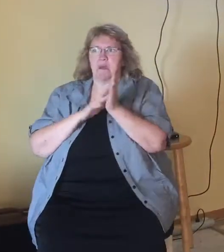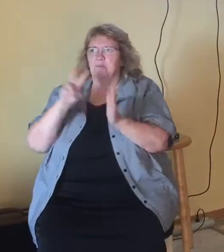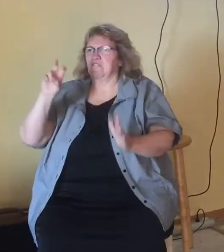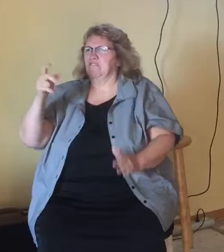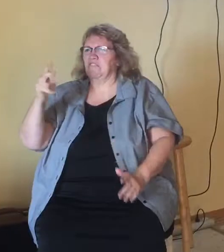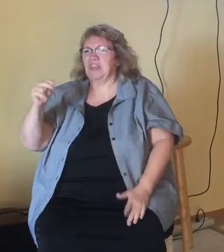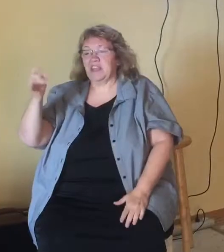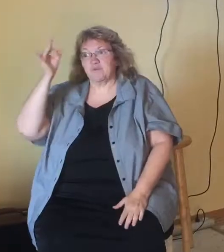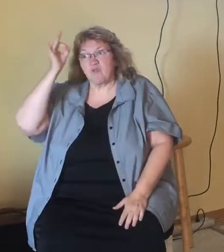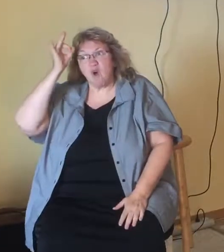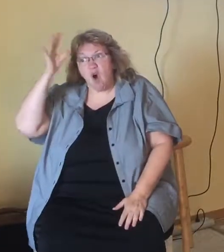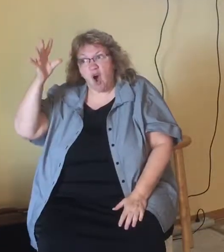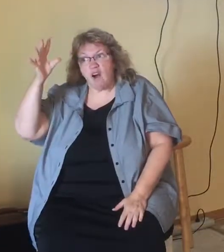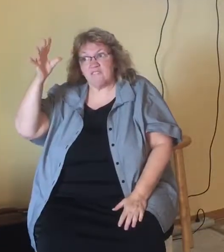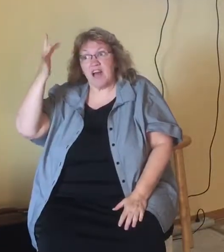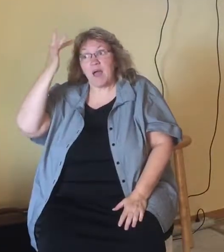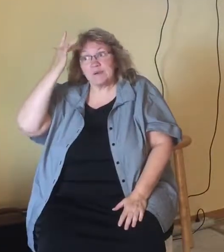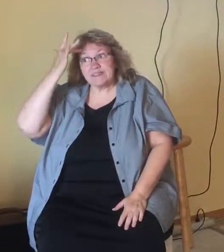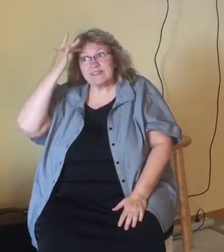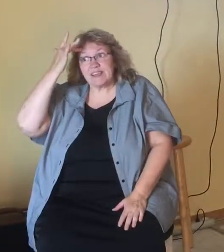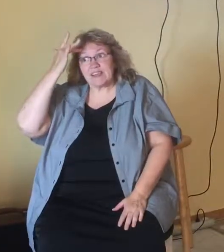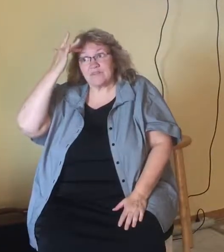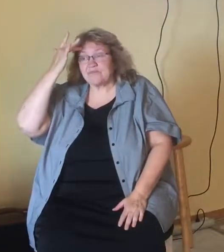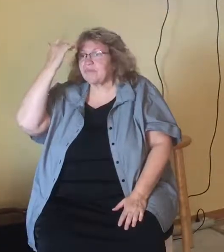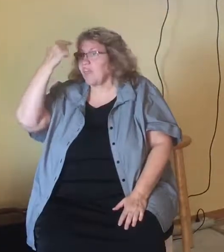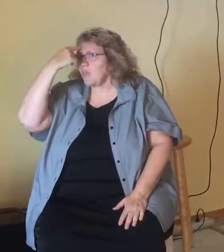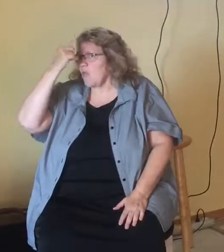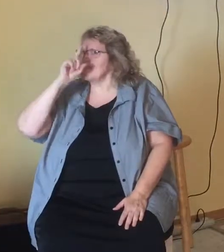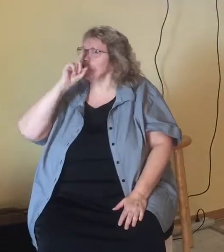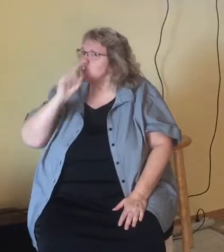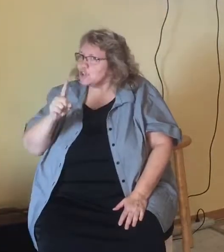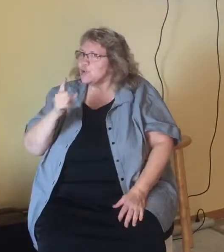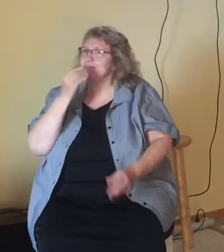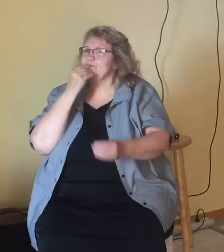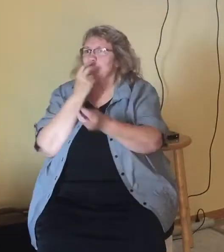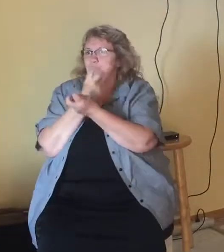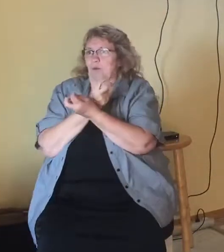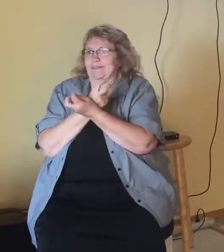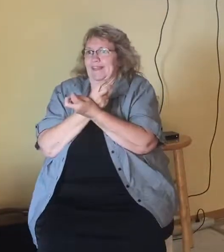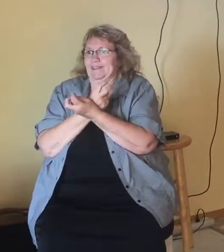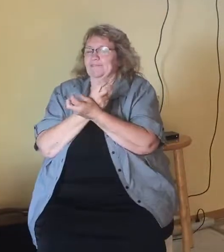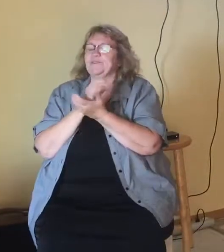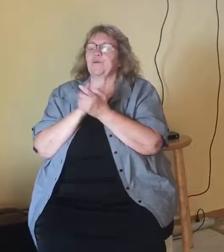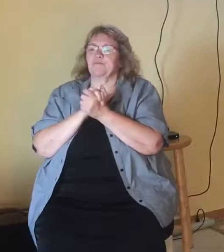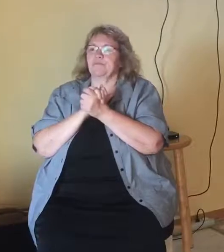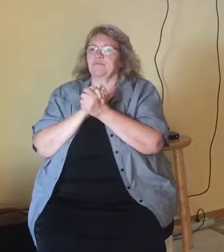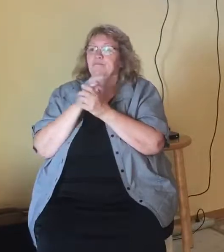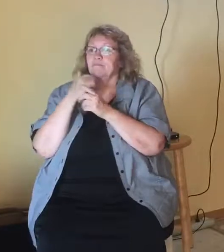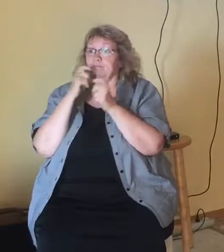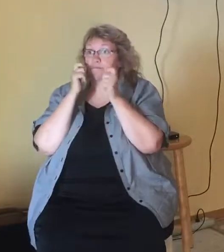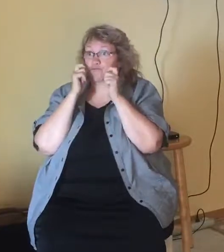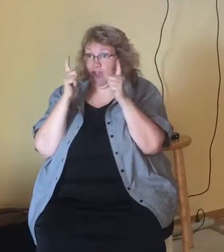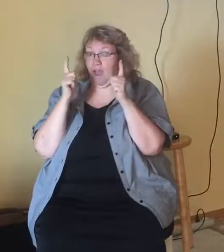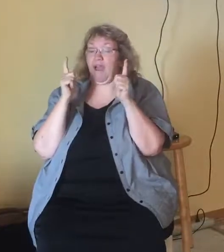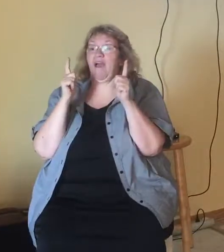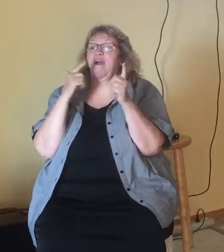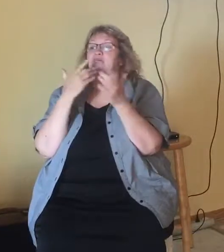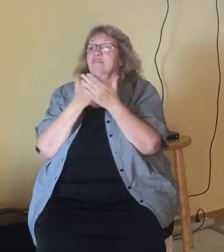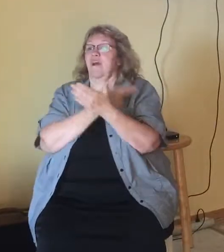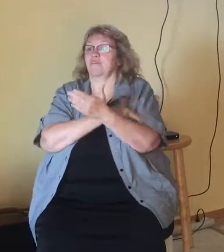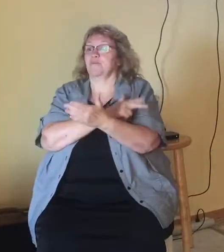horrible. And I was convinced that that's what it was. So, much to my surprise, when